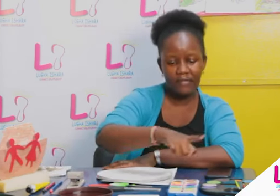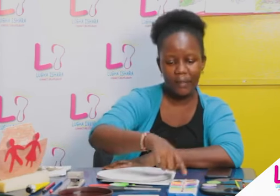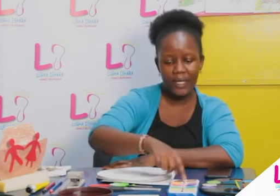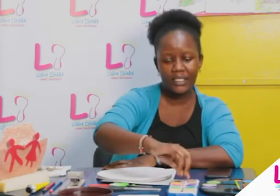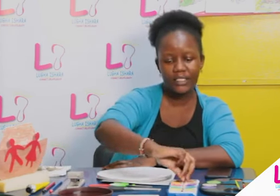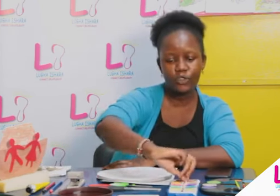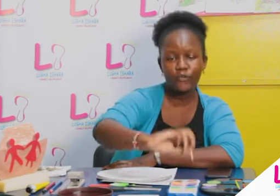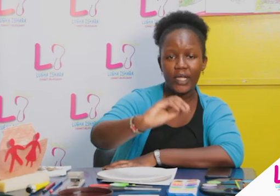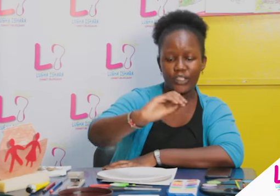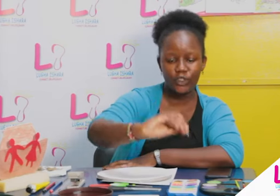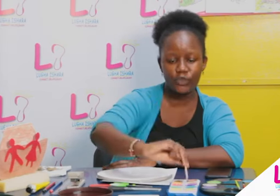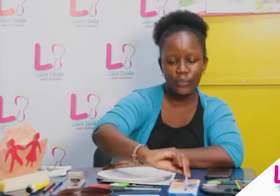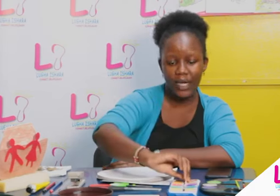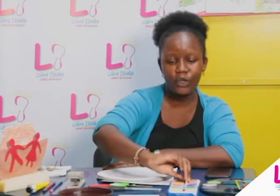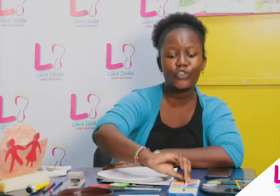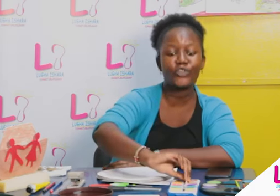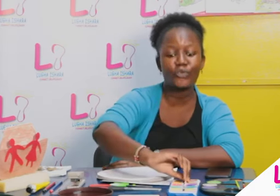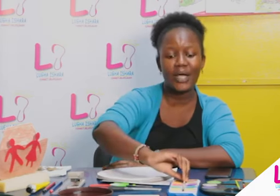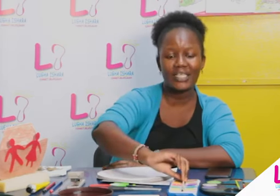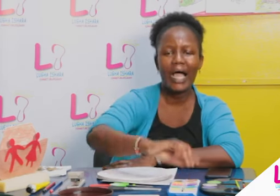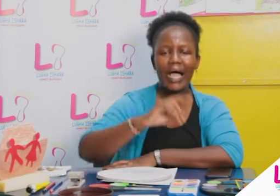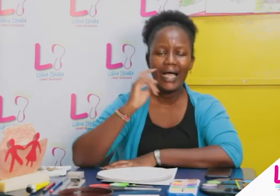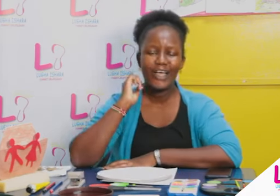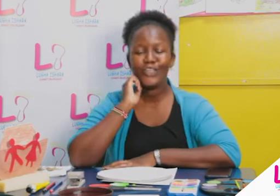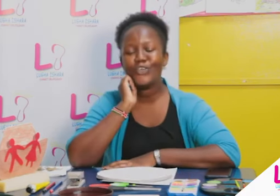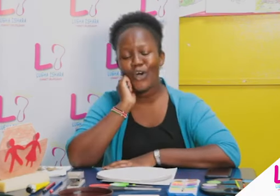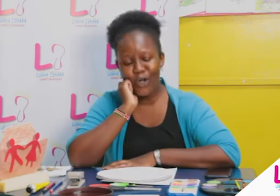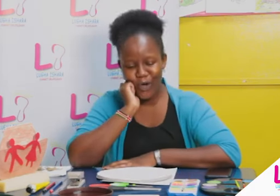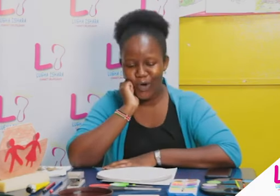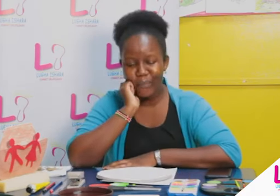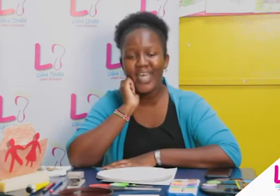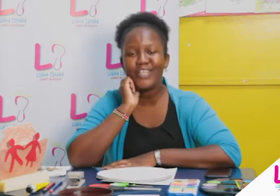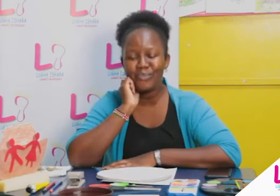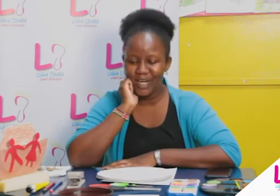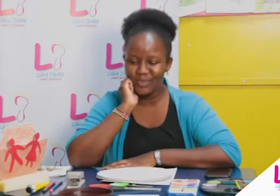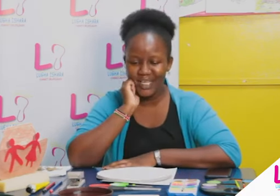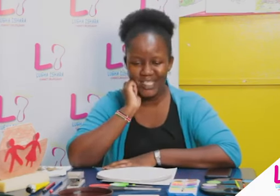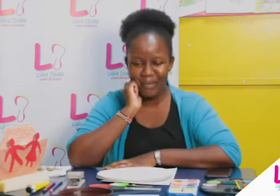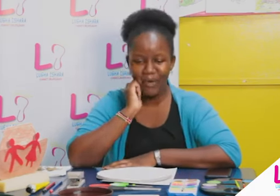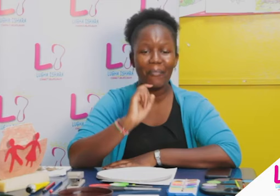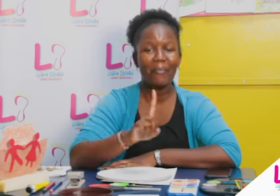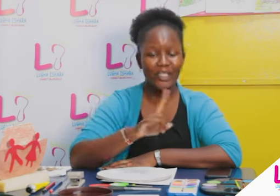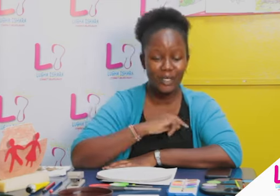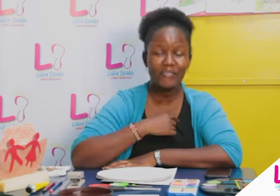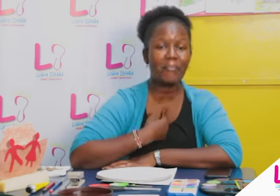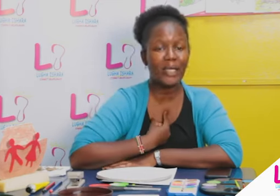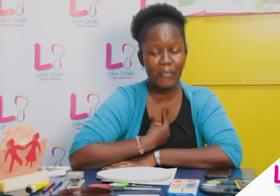the paint. Don't forget your toothbrush. Not your toothbrush. Your paintbrush, my dear people. My paintbrush. We are big people